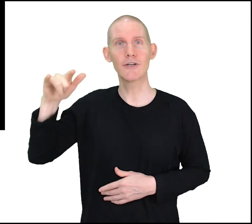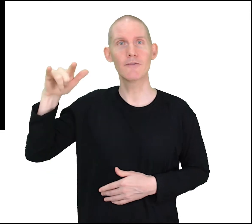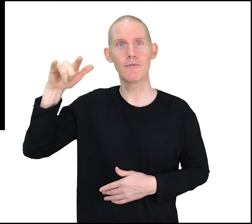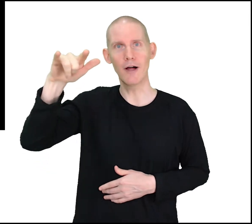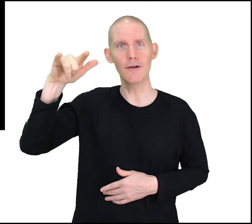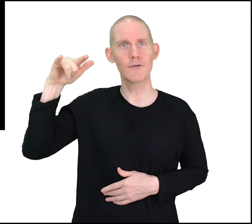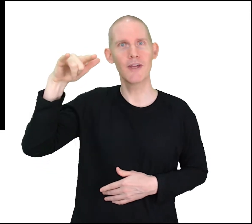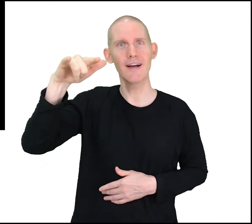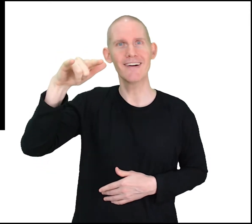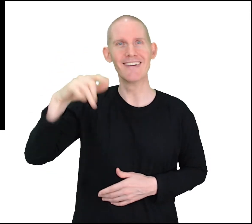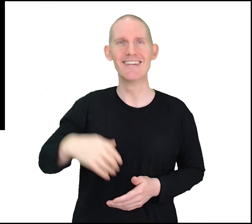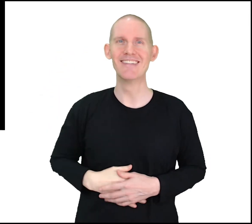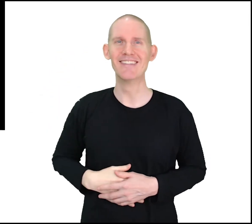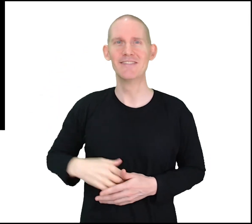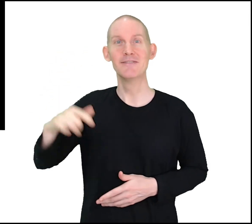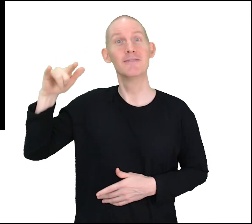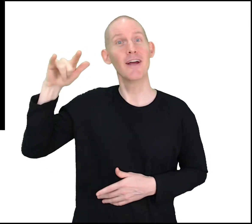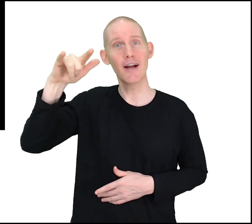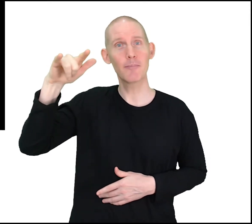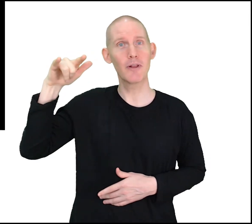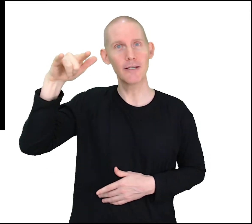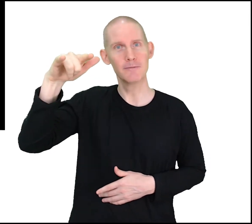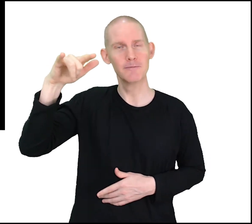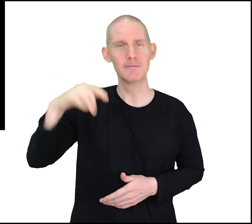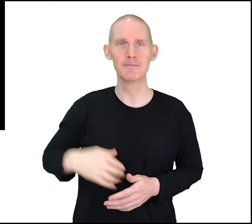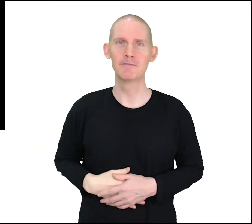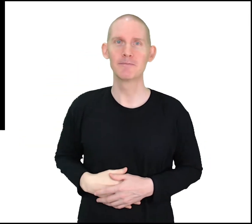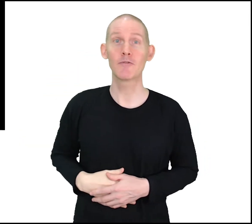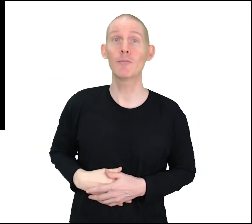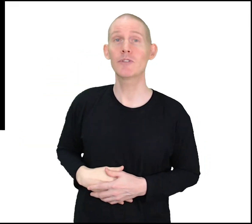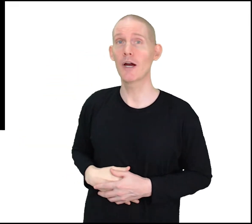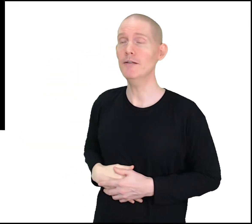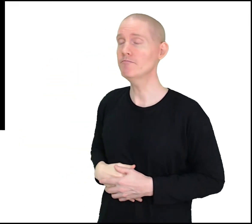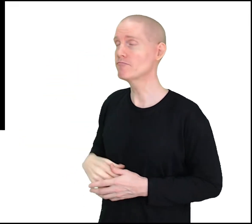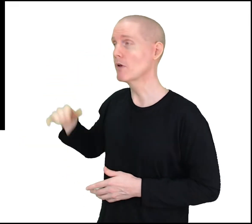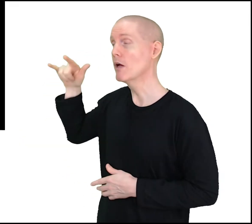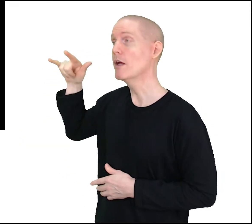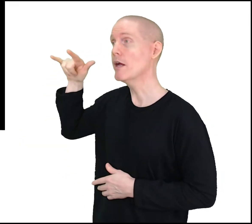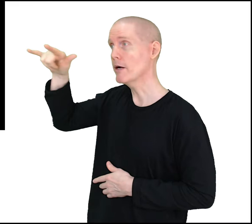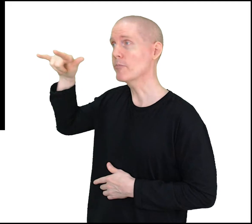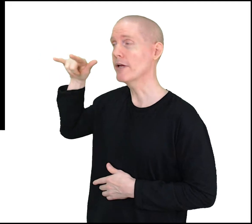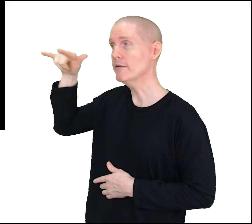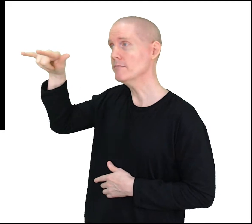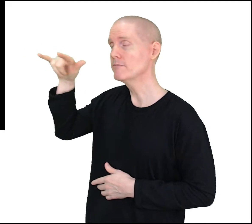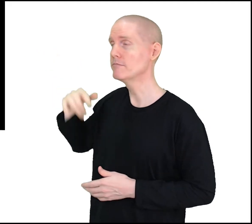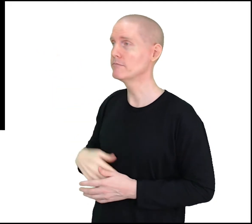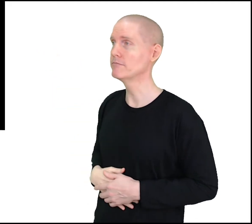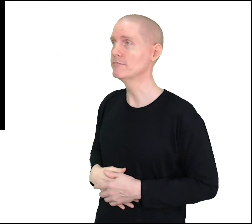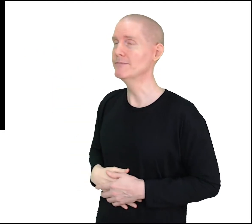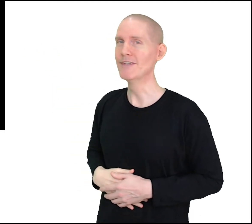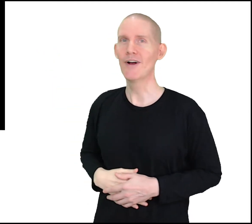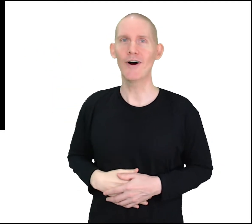fly through the air. Airplane. From the side, airplane. Other